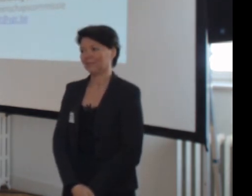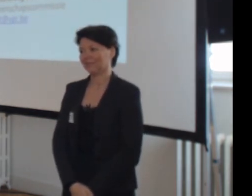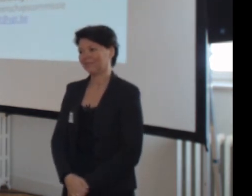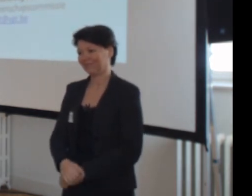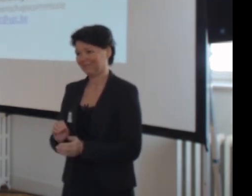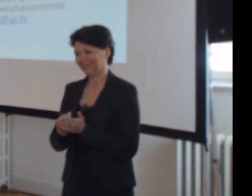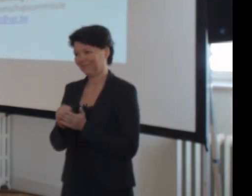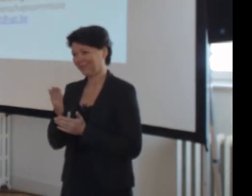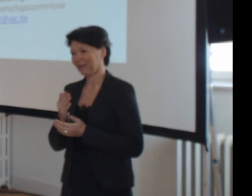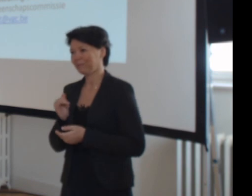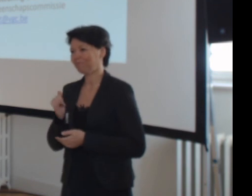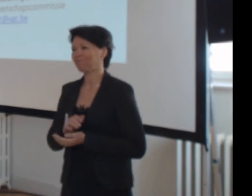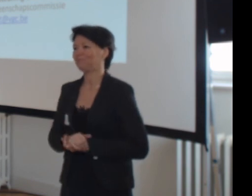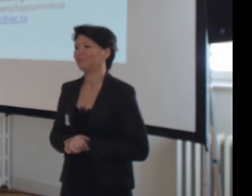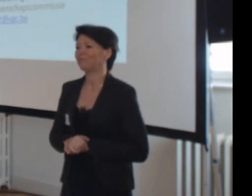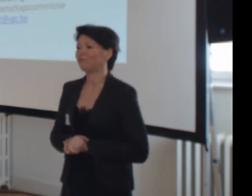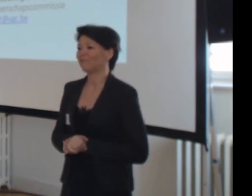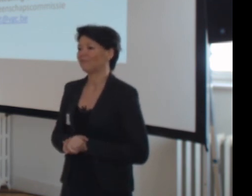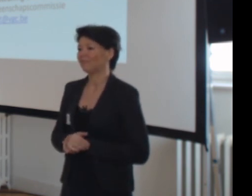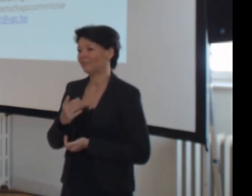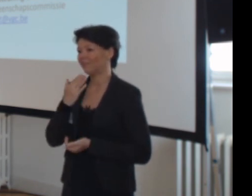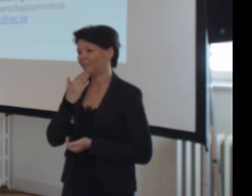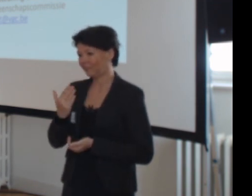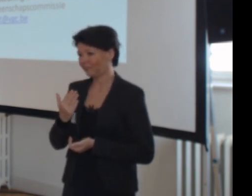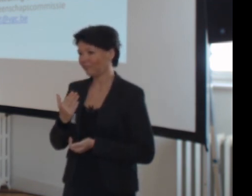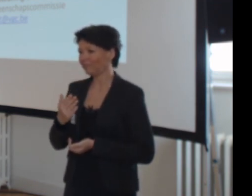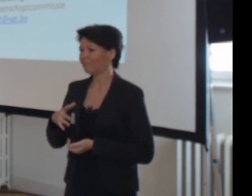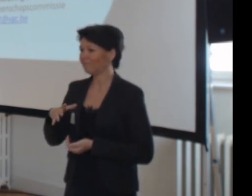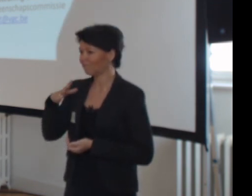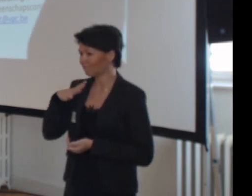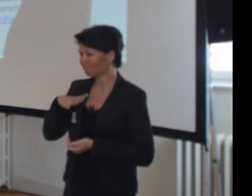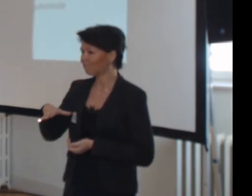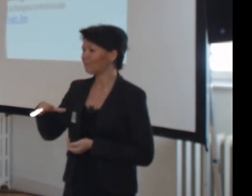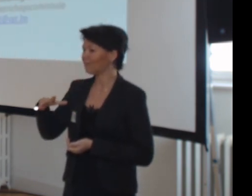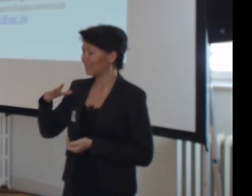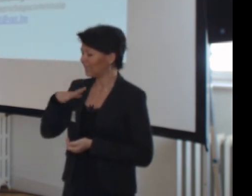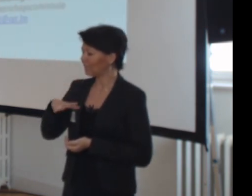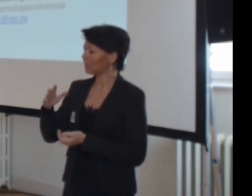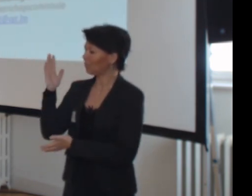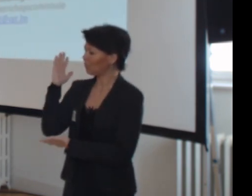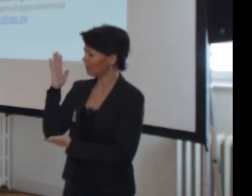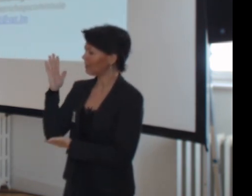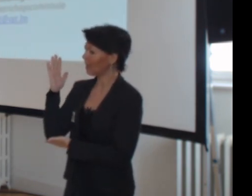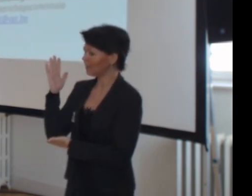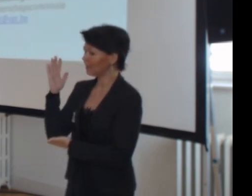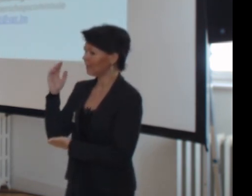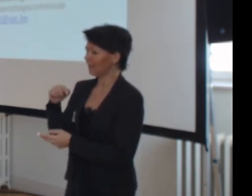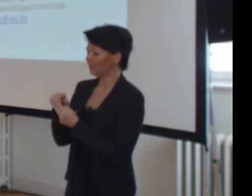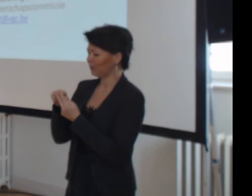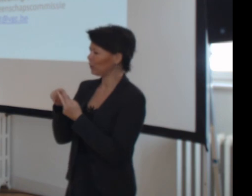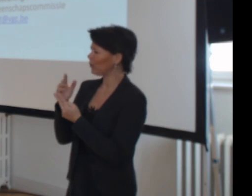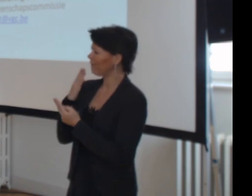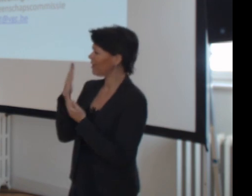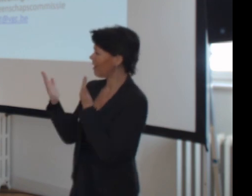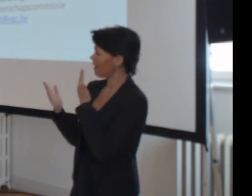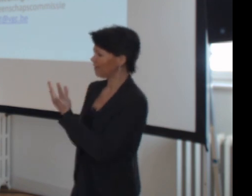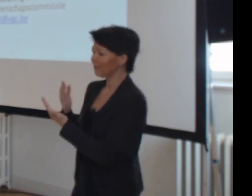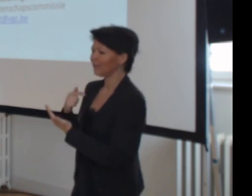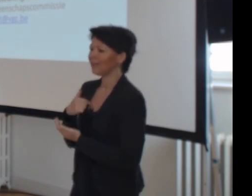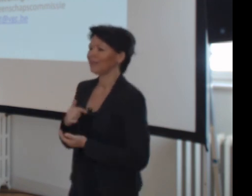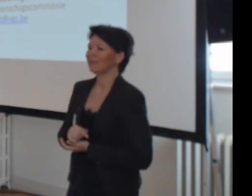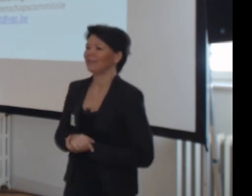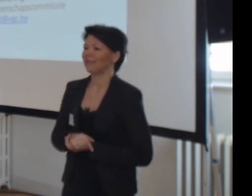Another question? Thank you for this interesting presentation. I have actually 2 questions. They might be a